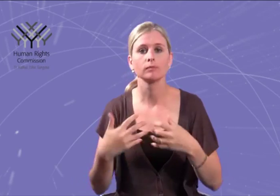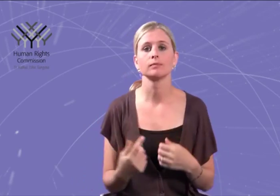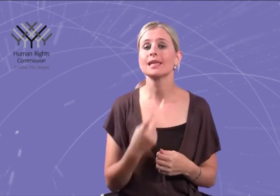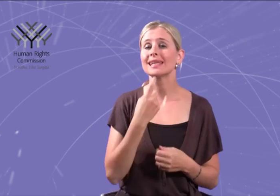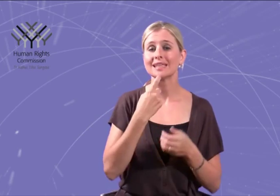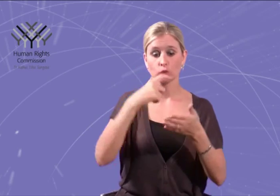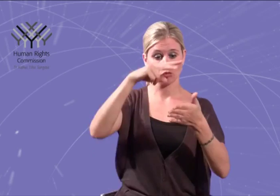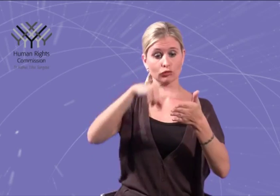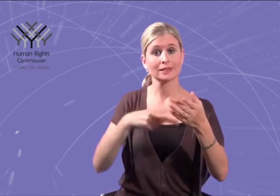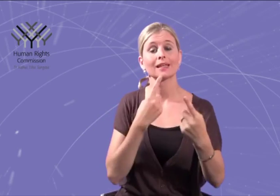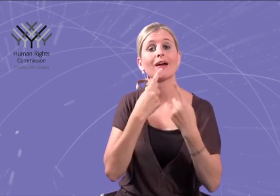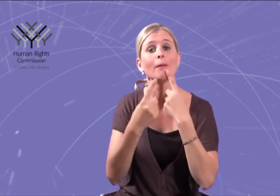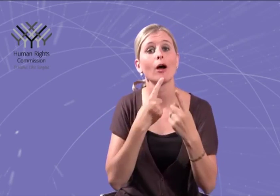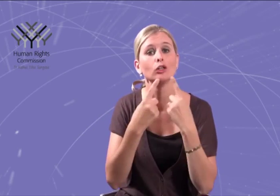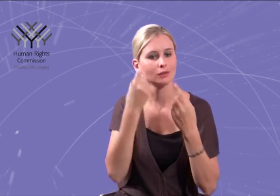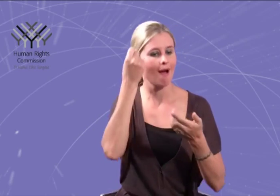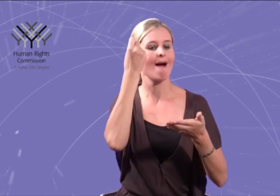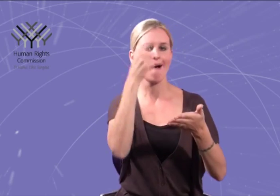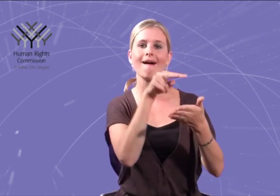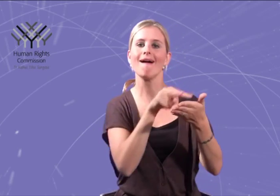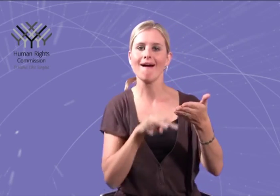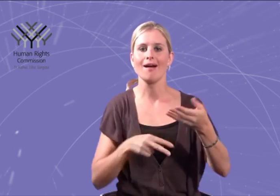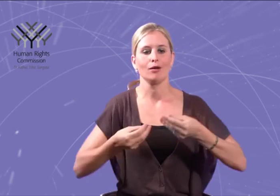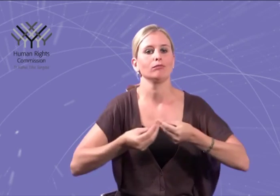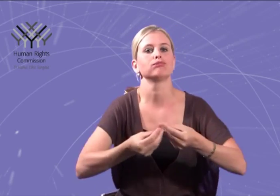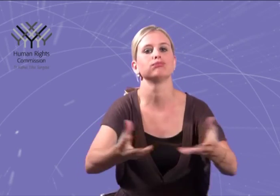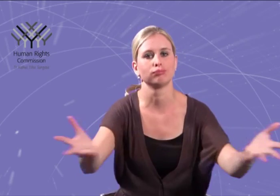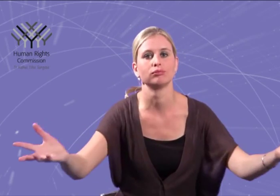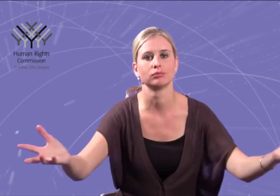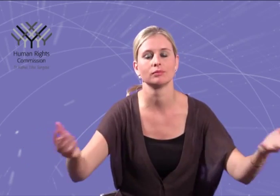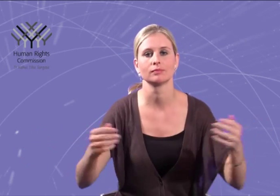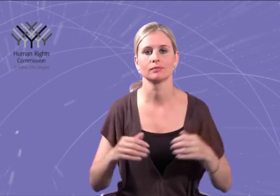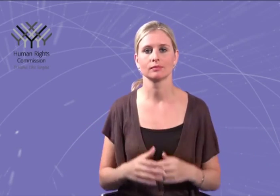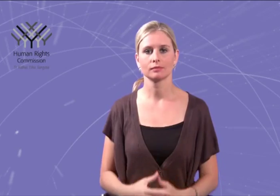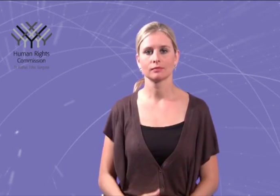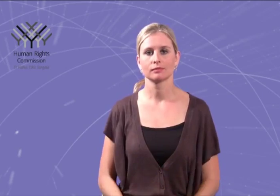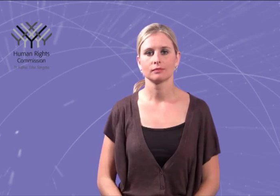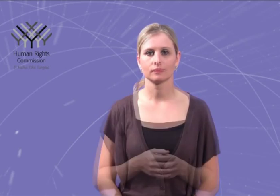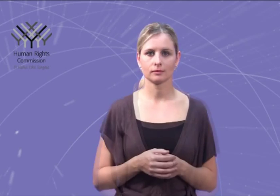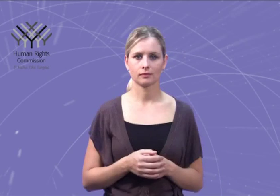helpful technologies, and easy-to-read information.